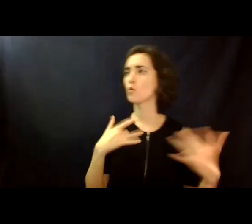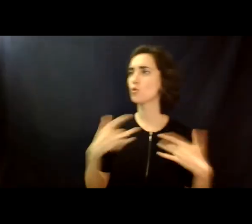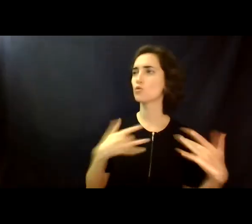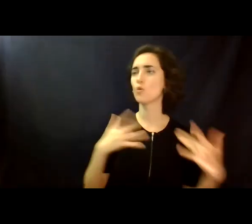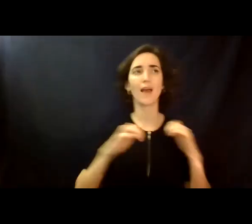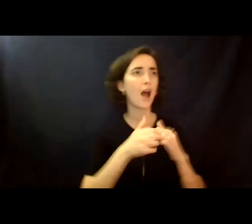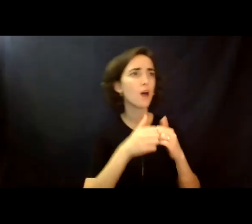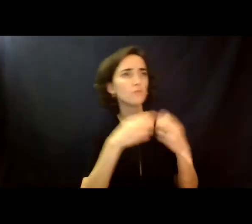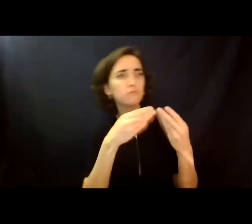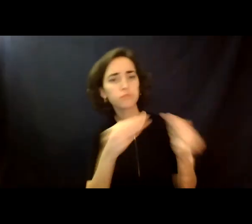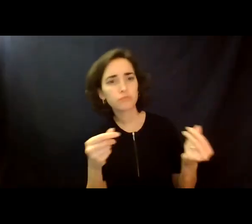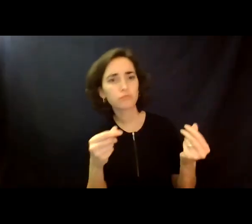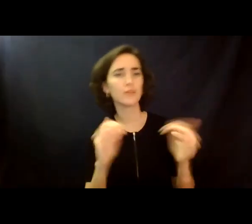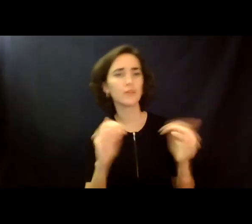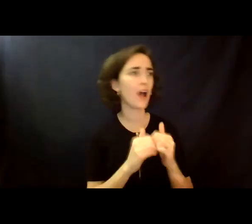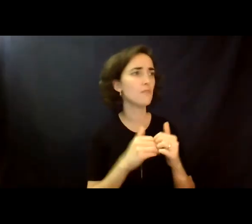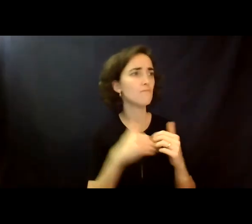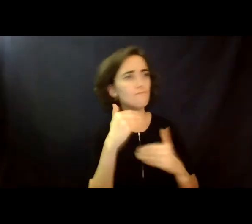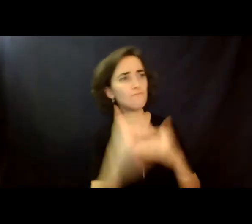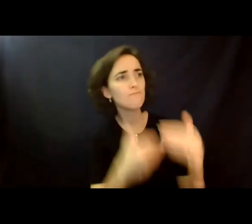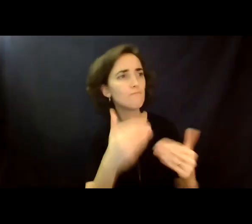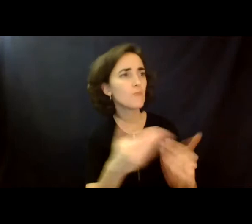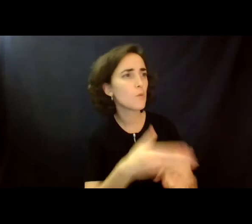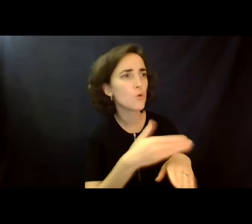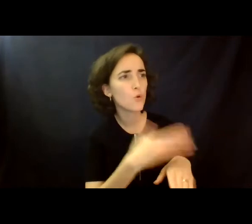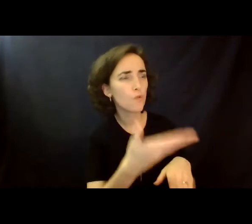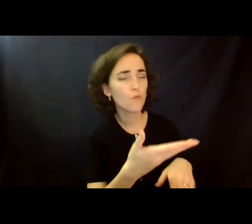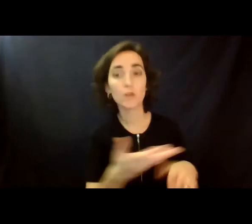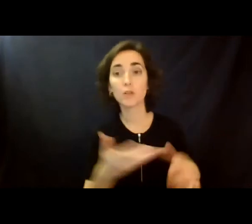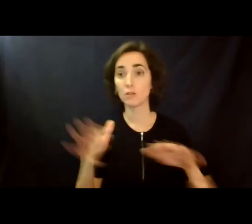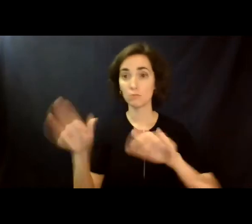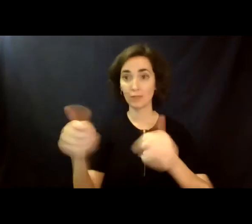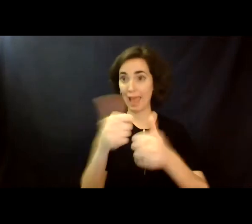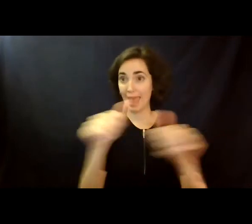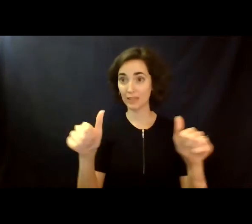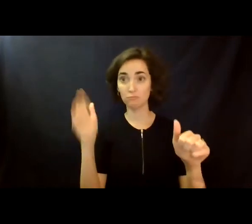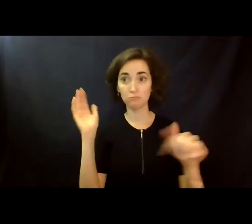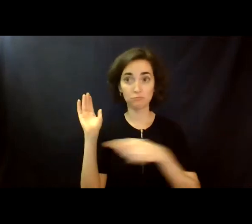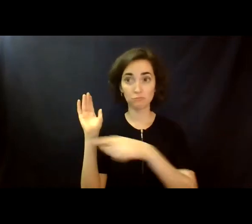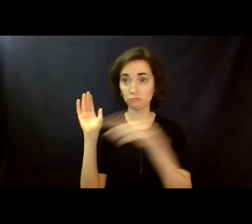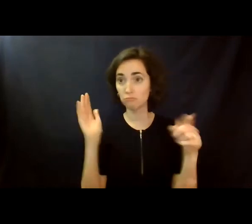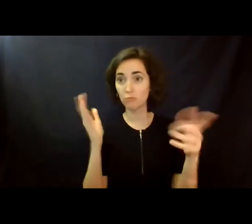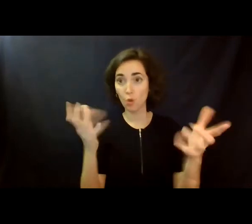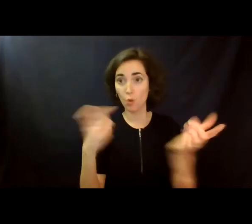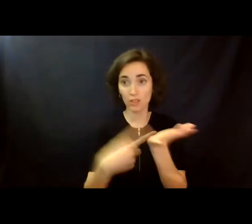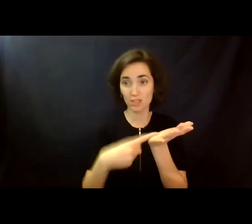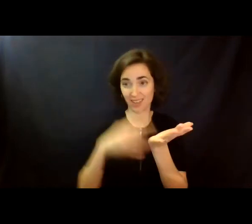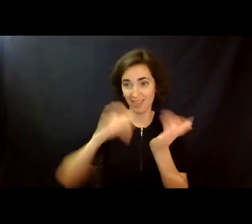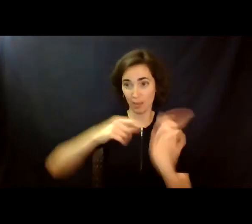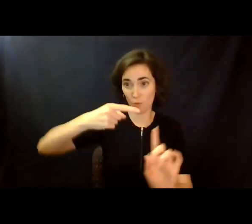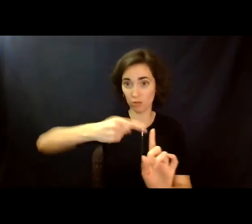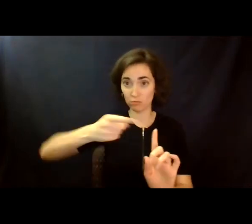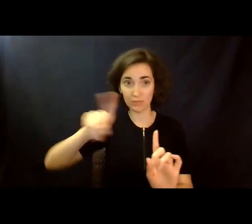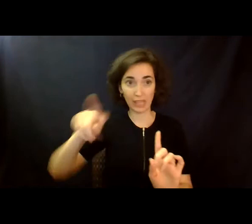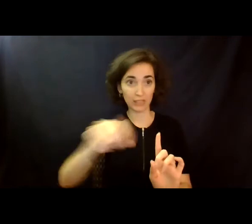to improve things. Is there anyone that wants to speak on that particular